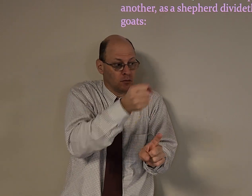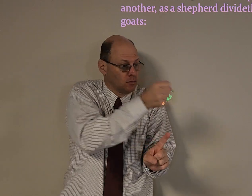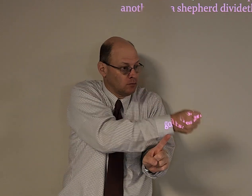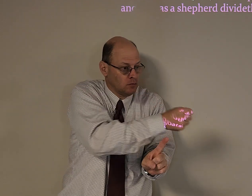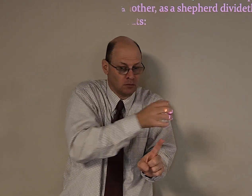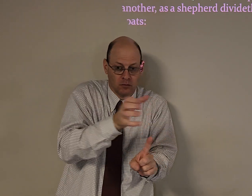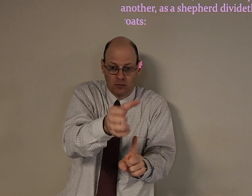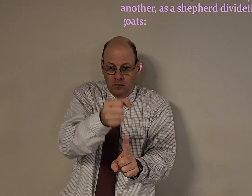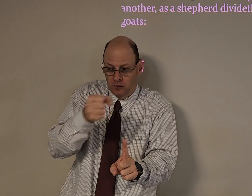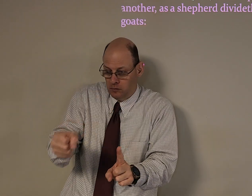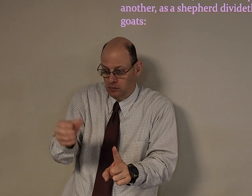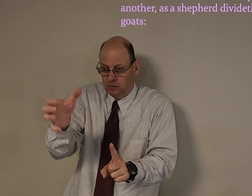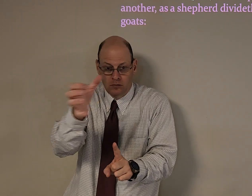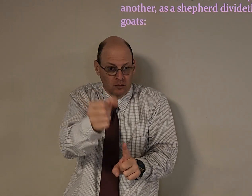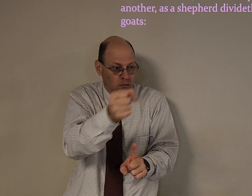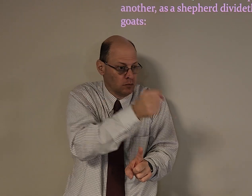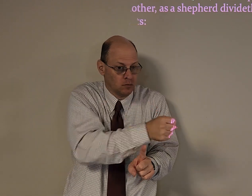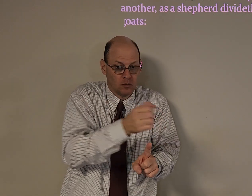them one from another,